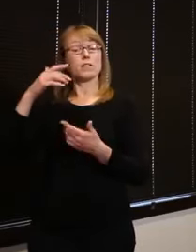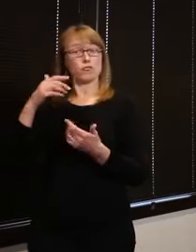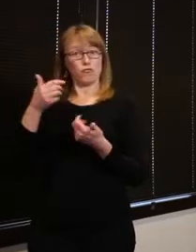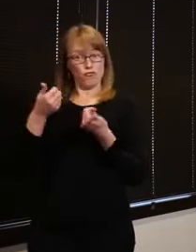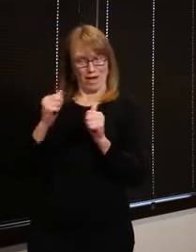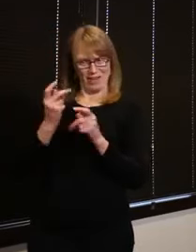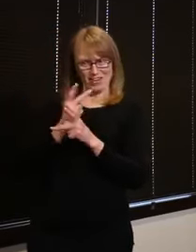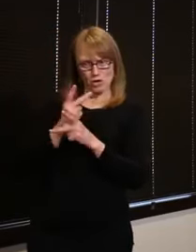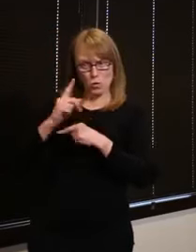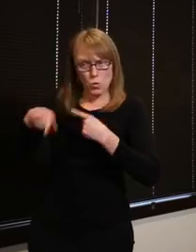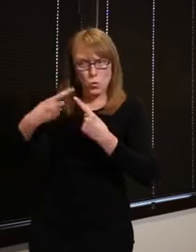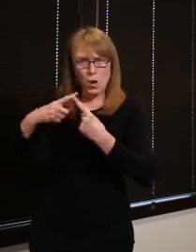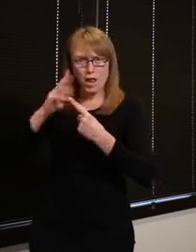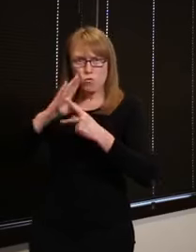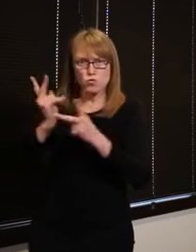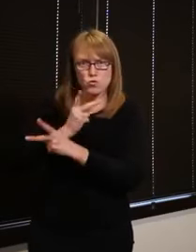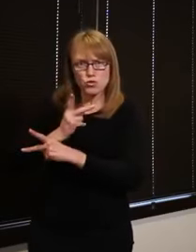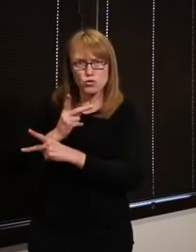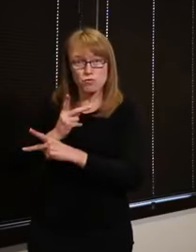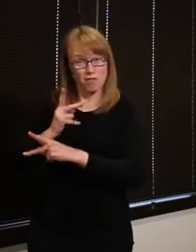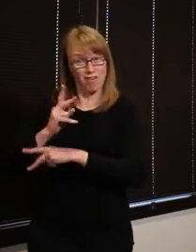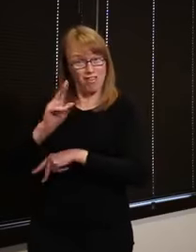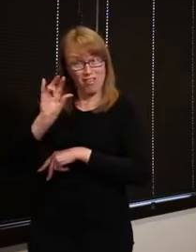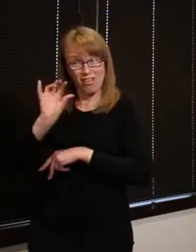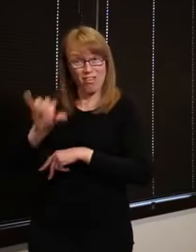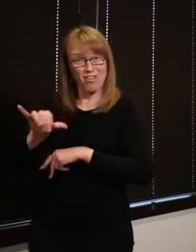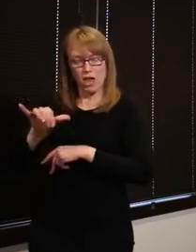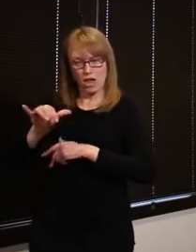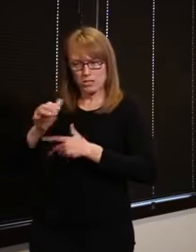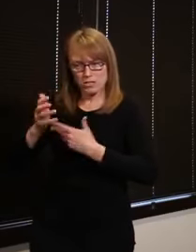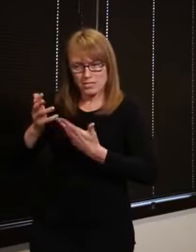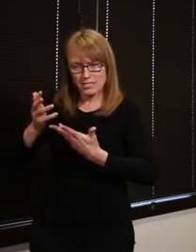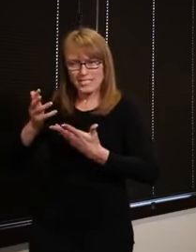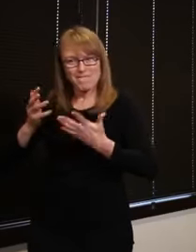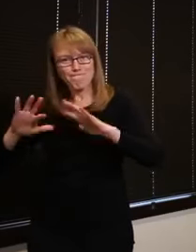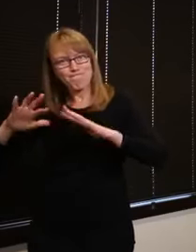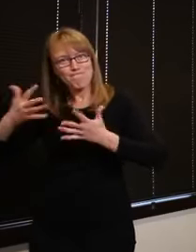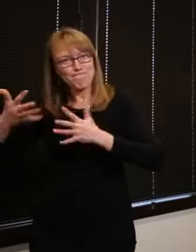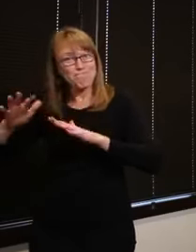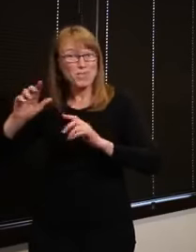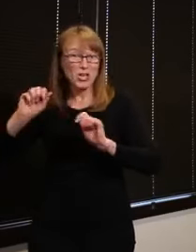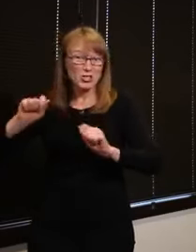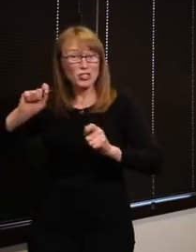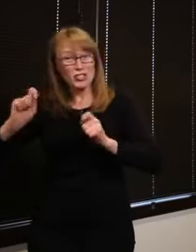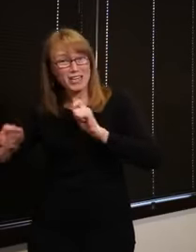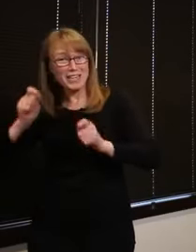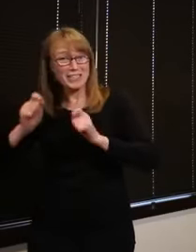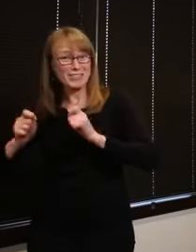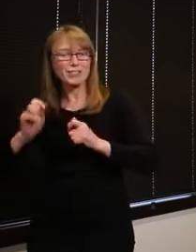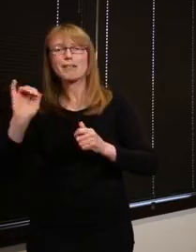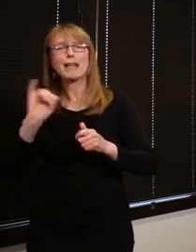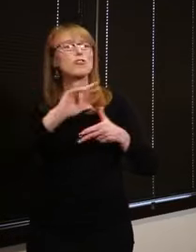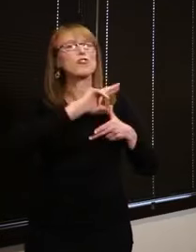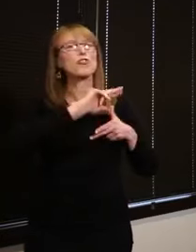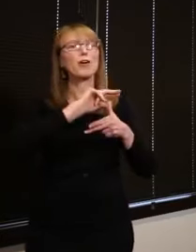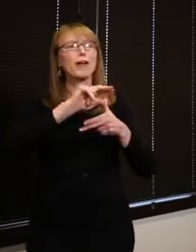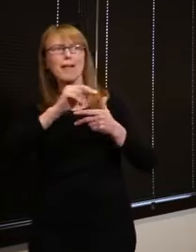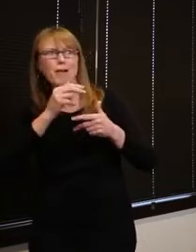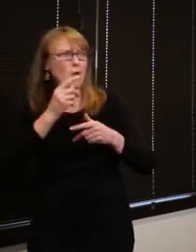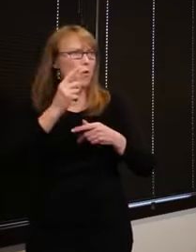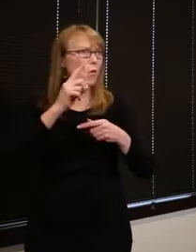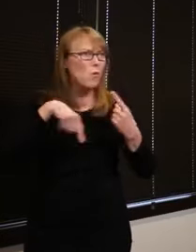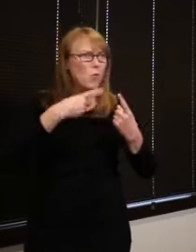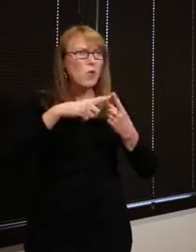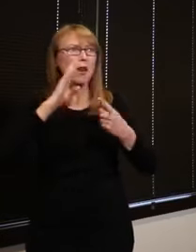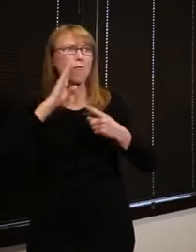good information on where the hurricane is or where the pandemic is, but as we go farther out into the future, it becomes much more uncertain on where it's